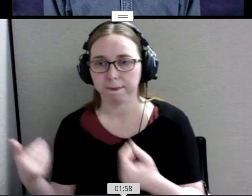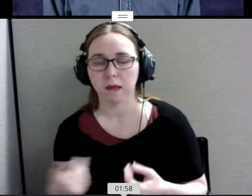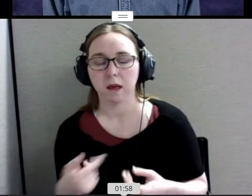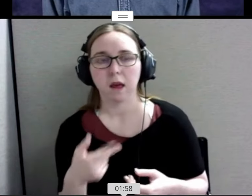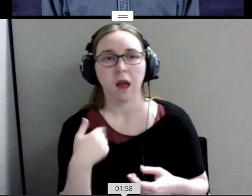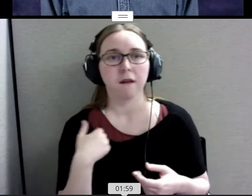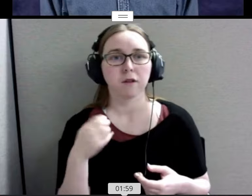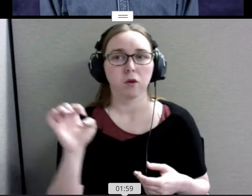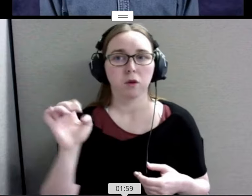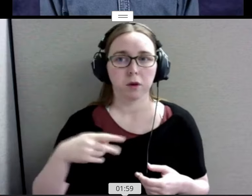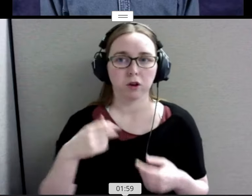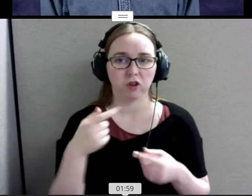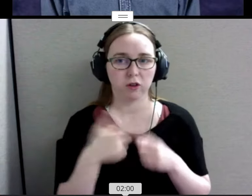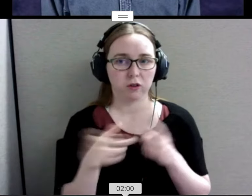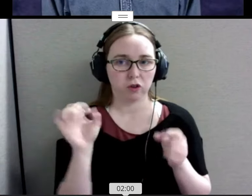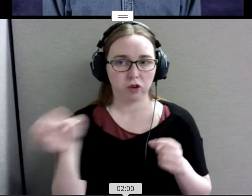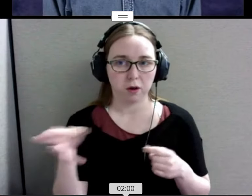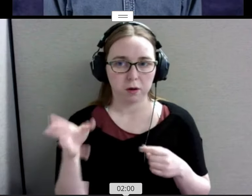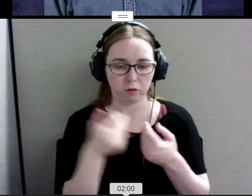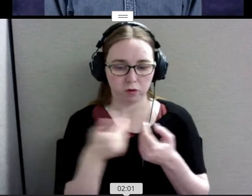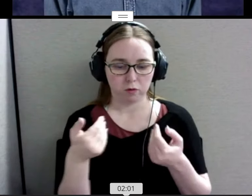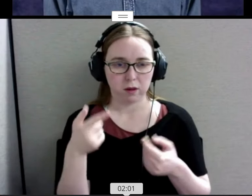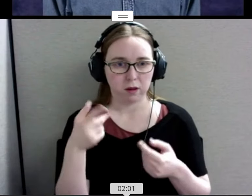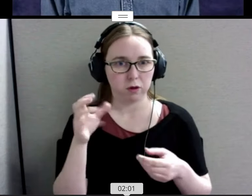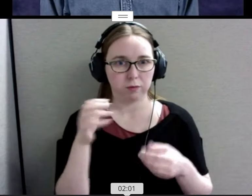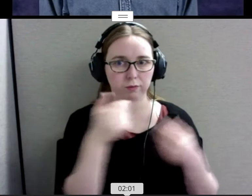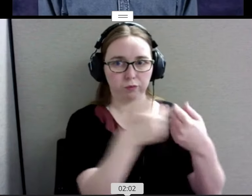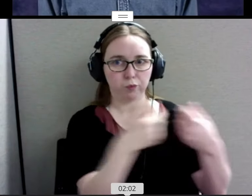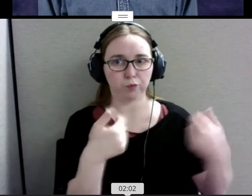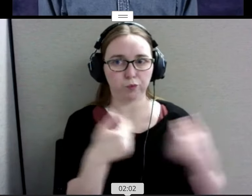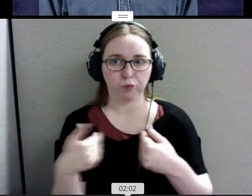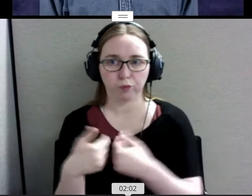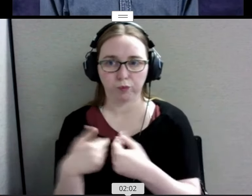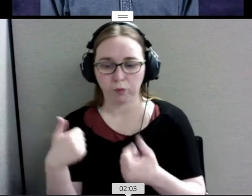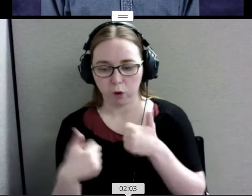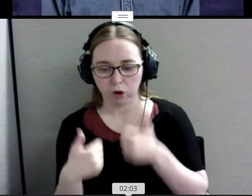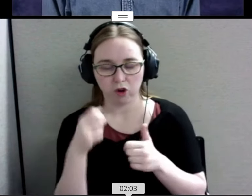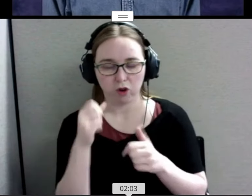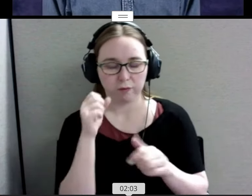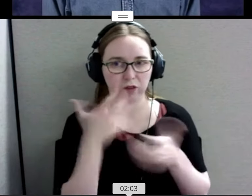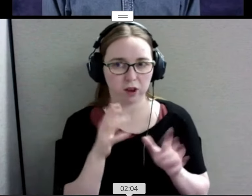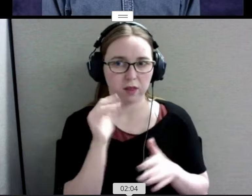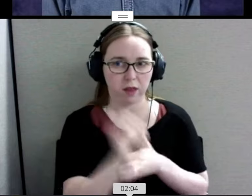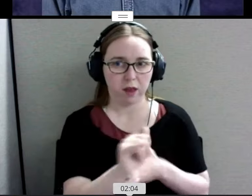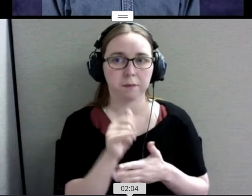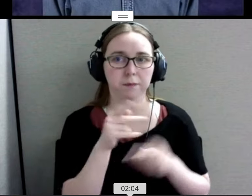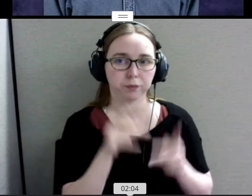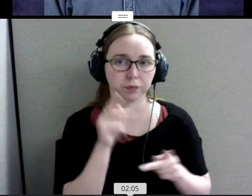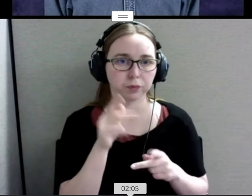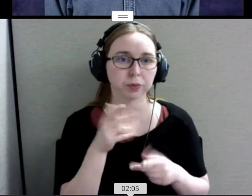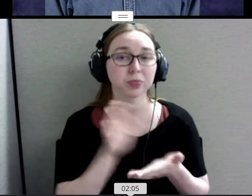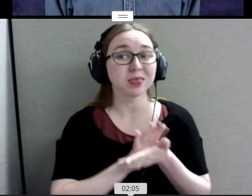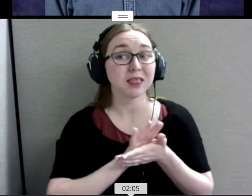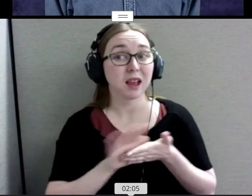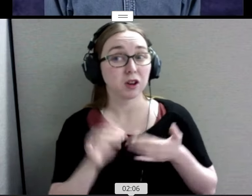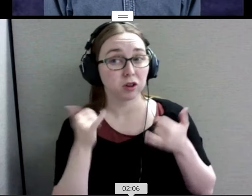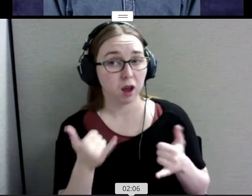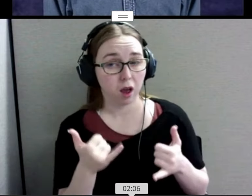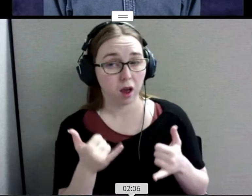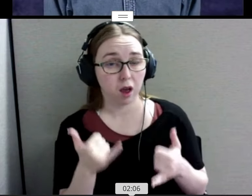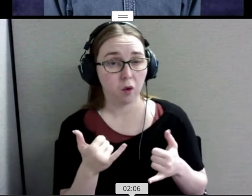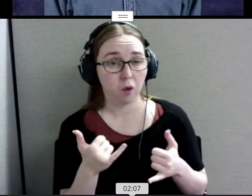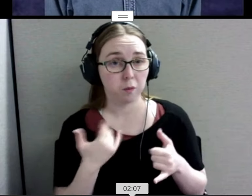different jobs, it will begin to actually compartmentalize which jobs were done by that individual. The reason that's so much nicer now in computers,